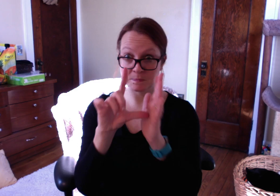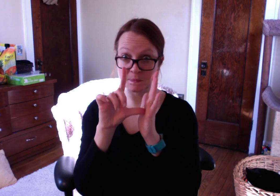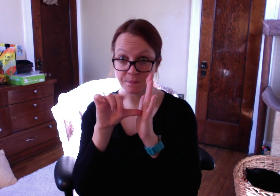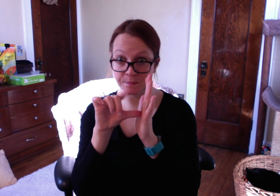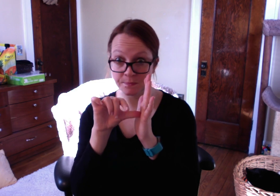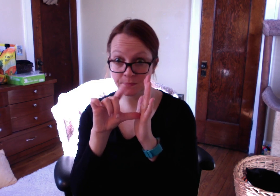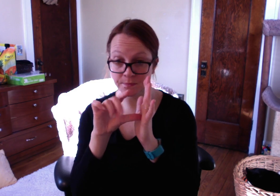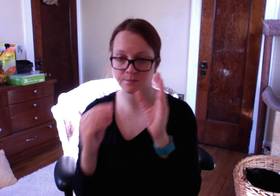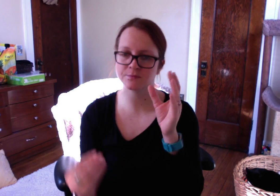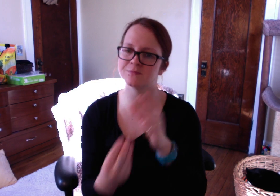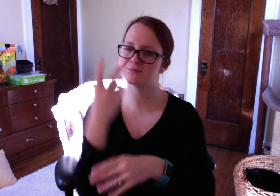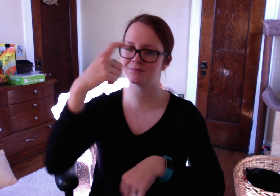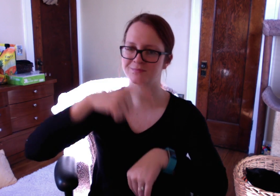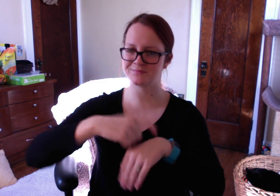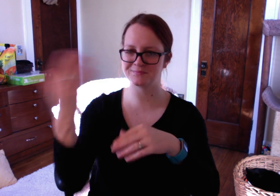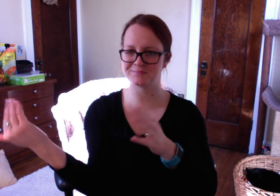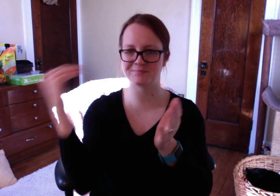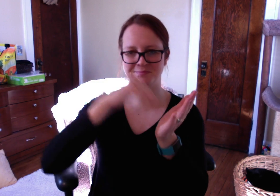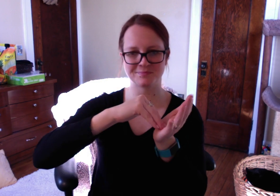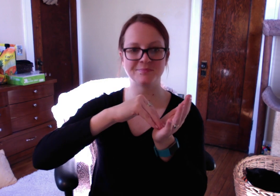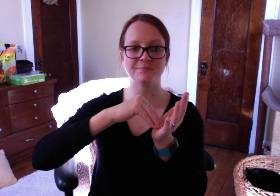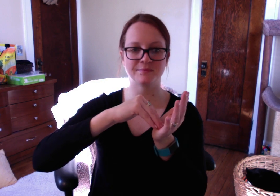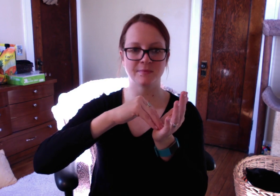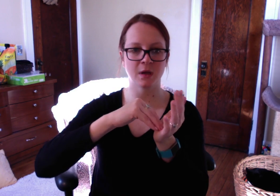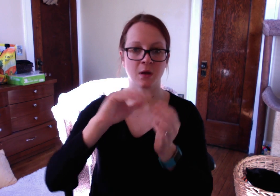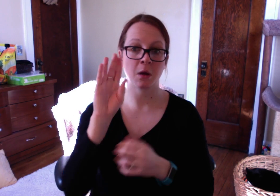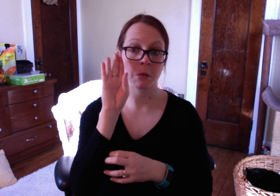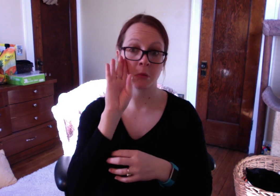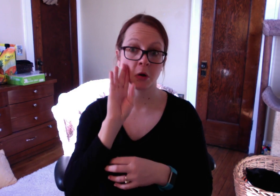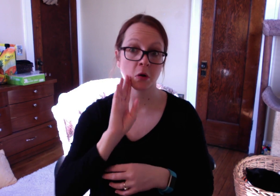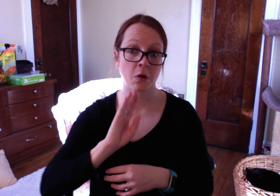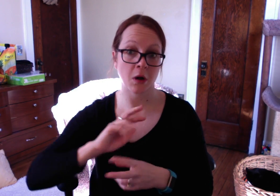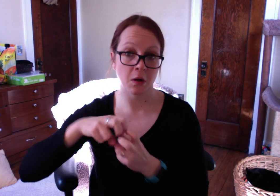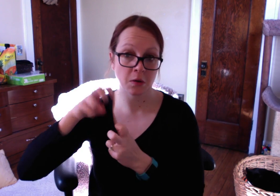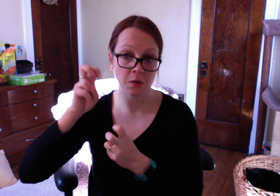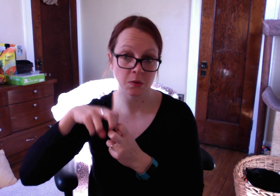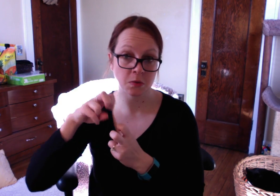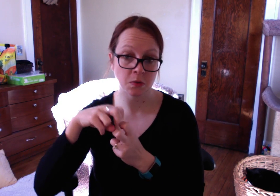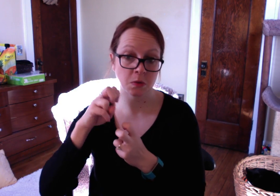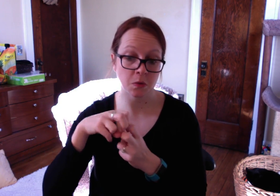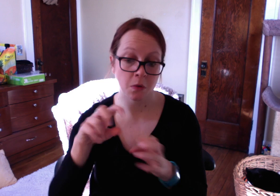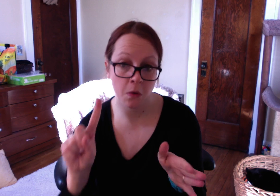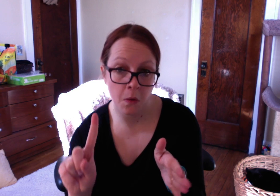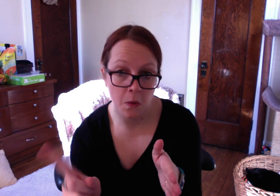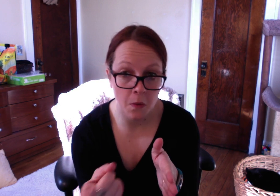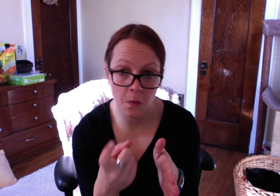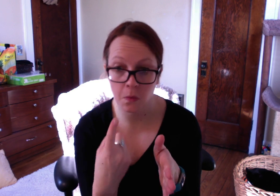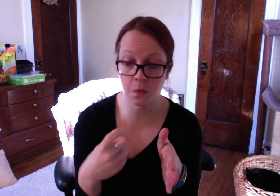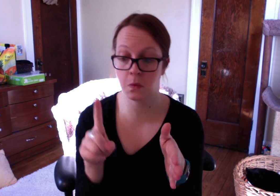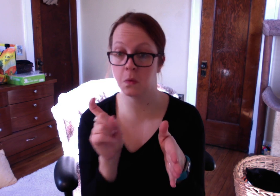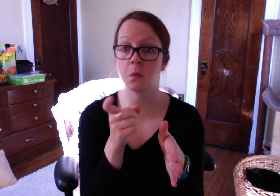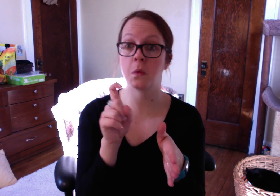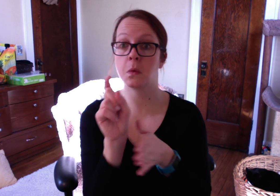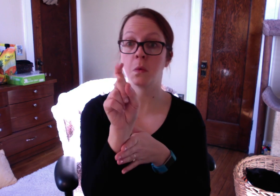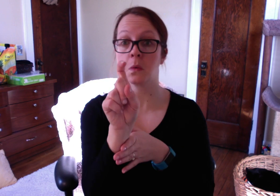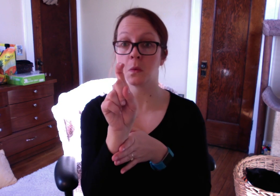When spring came again, Little Brown Squirrel came out of his hole and looked at himself. There